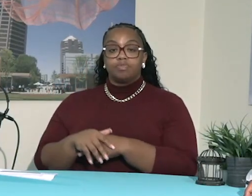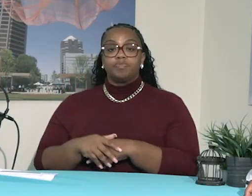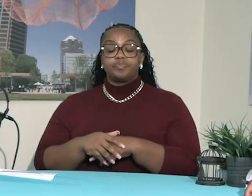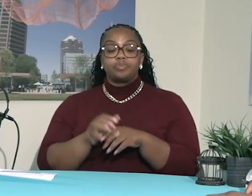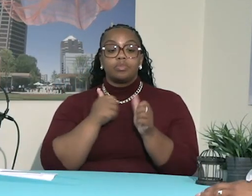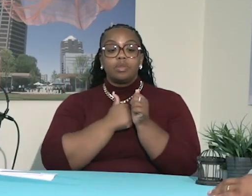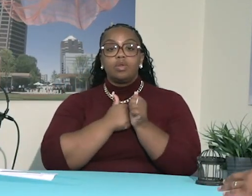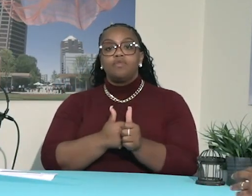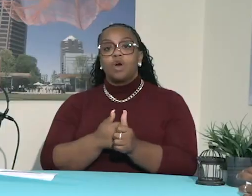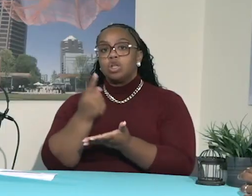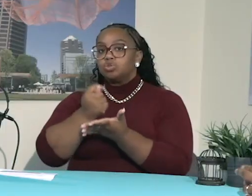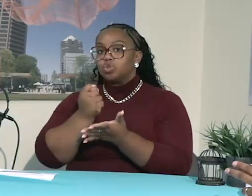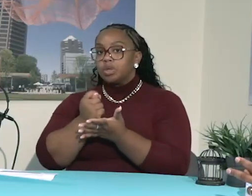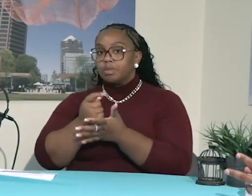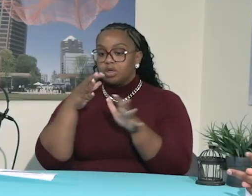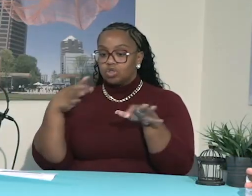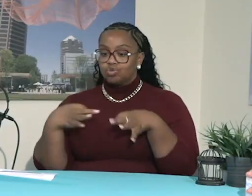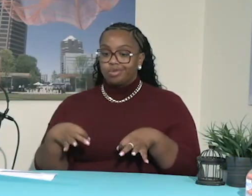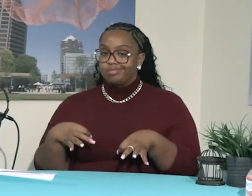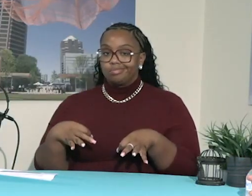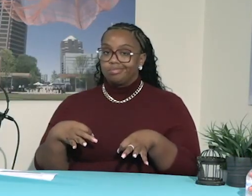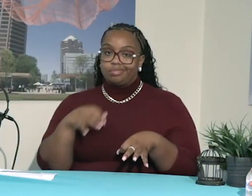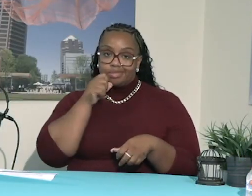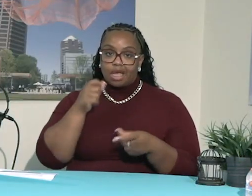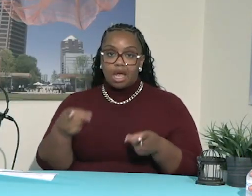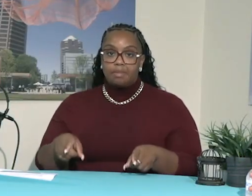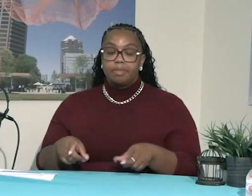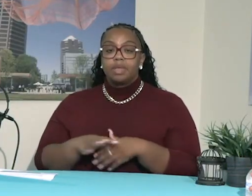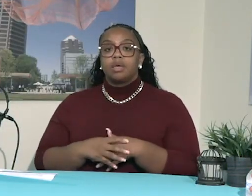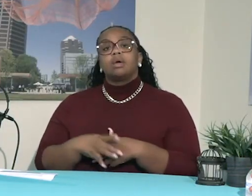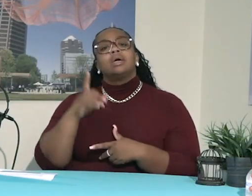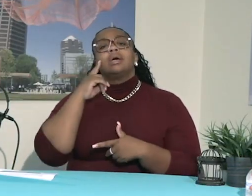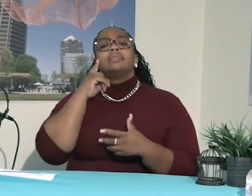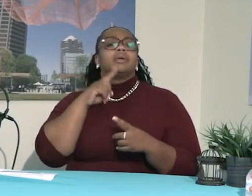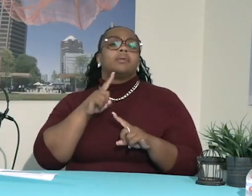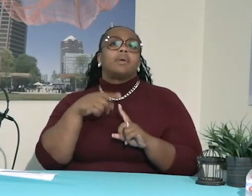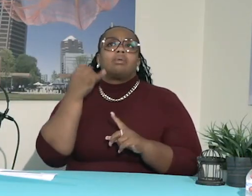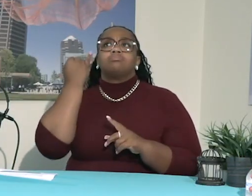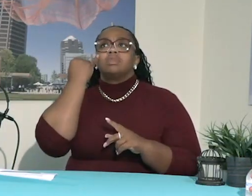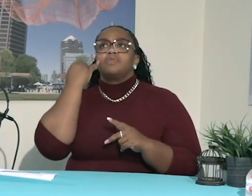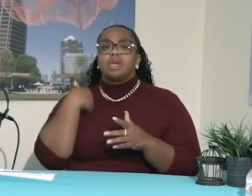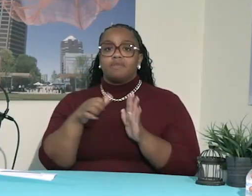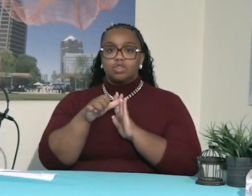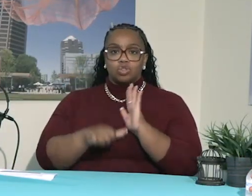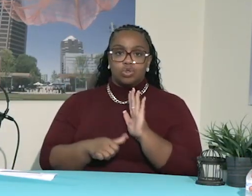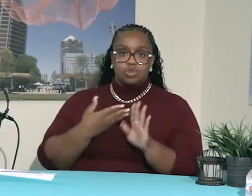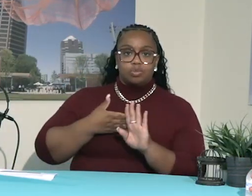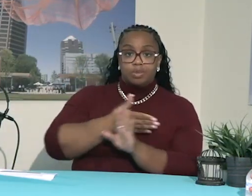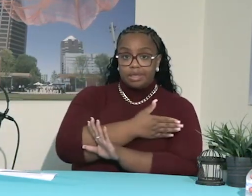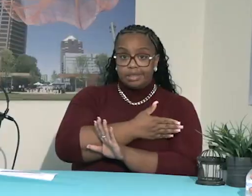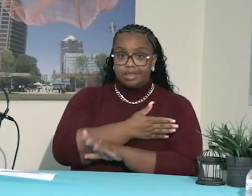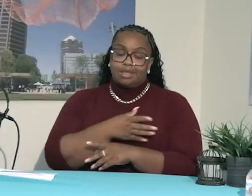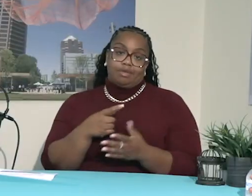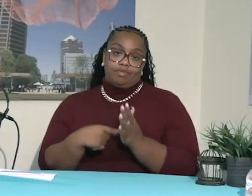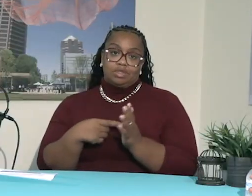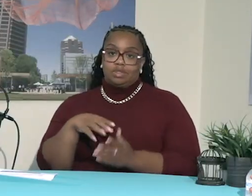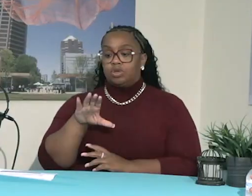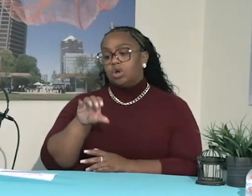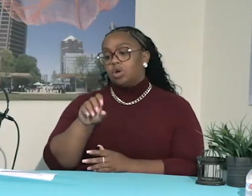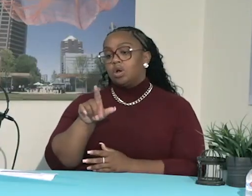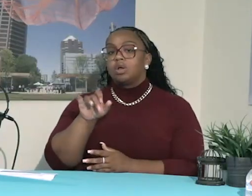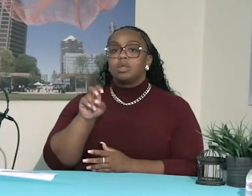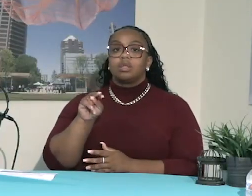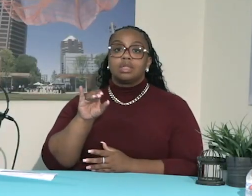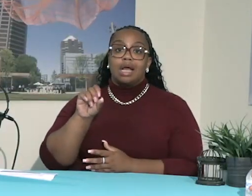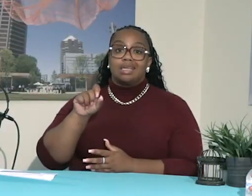who don't understand these forms, think about when you go in for a surgery or a pre-op or a colonoscopy, especially a colonoscopy, because they give you this long form. You got to drink